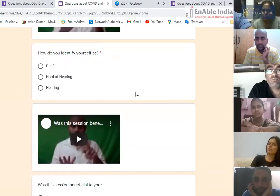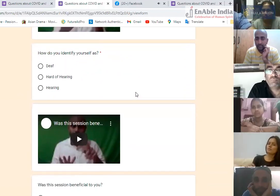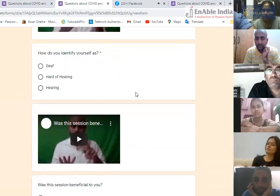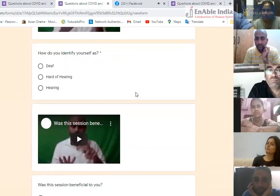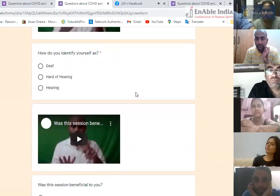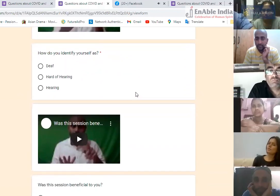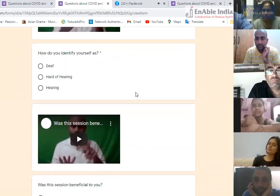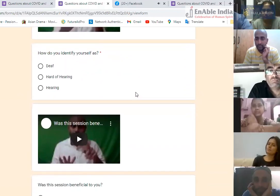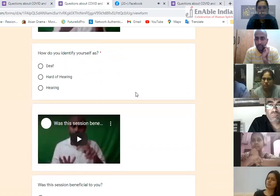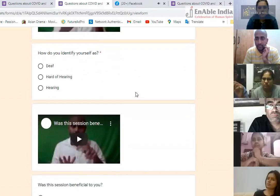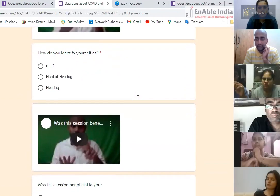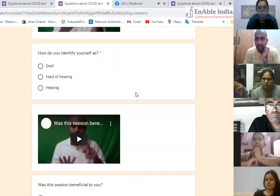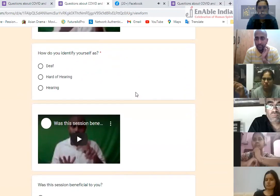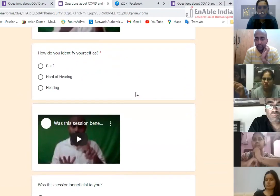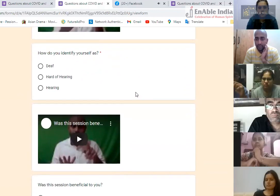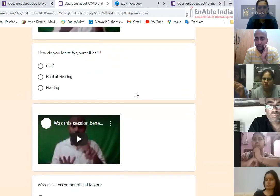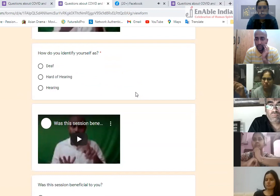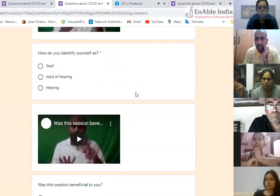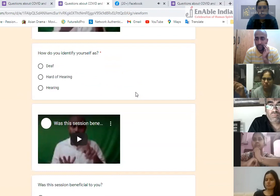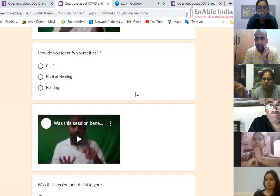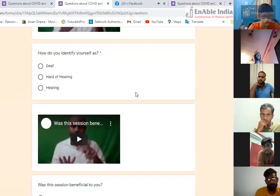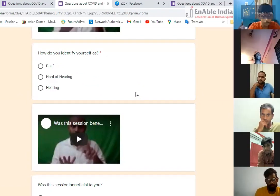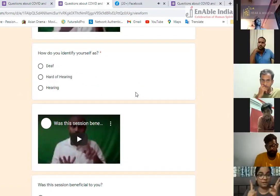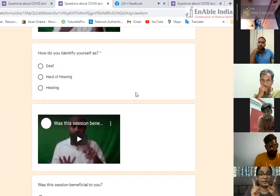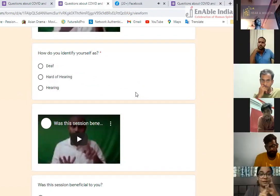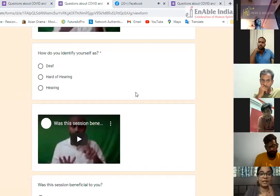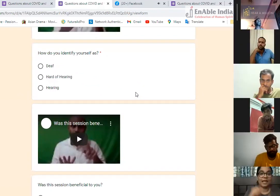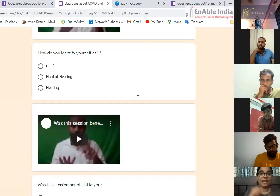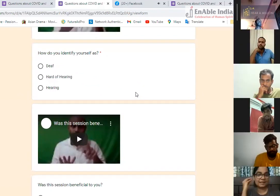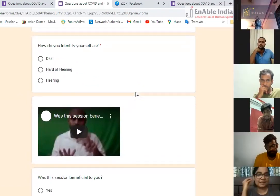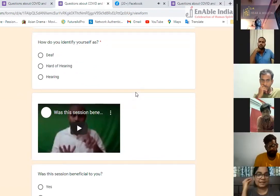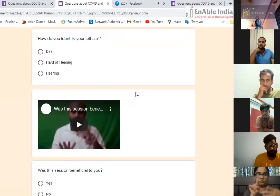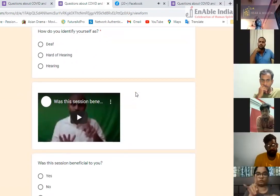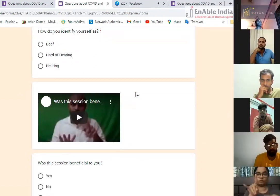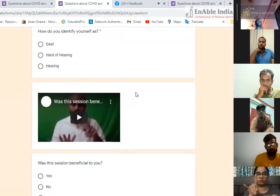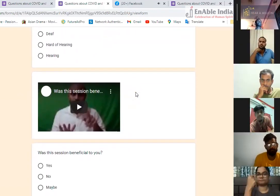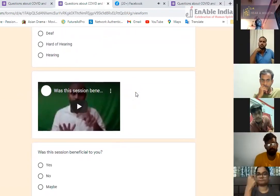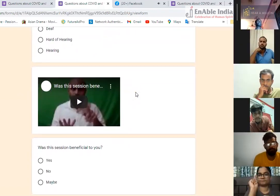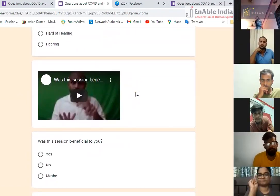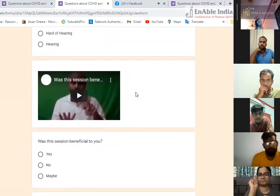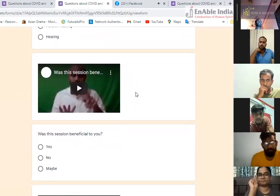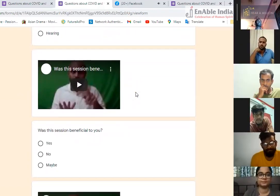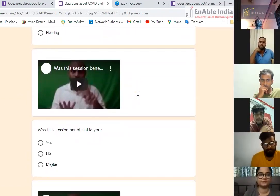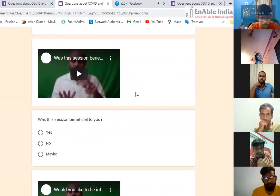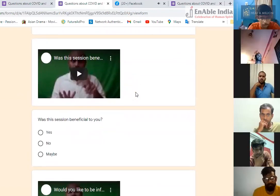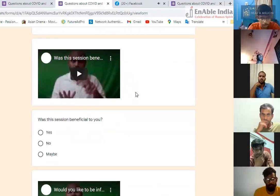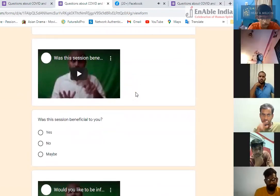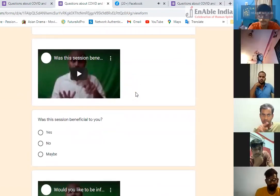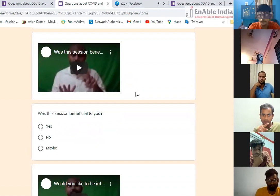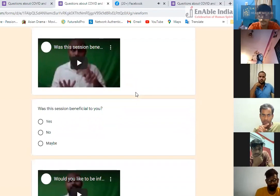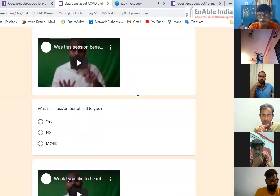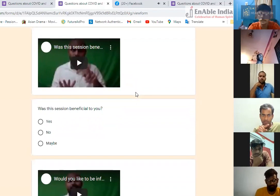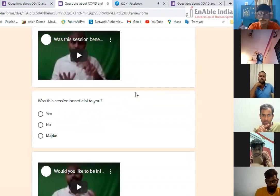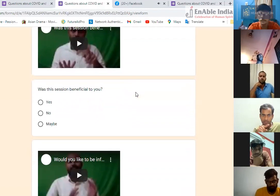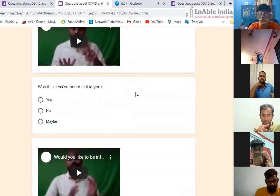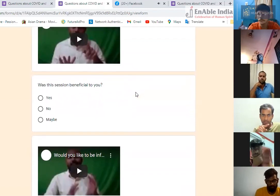How do you identify yourself as a deaf, hard of hearing, or a hearing person? Please click on the